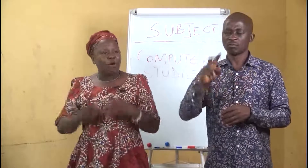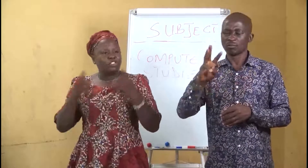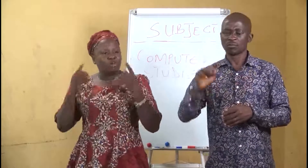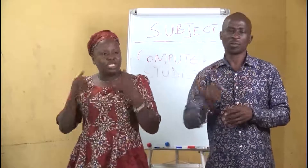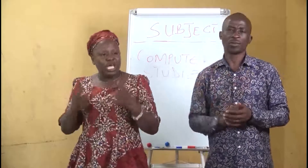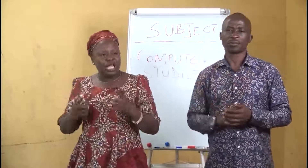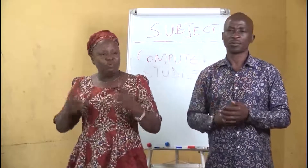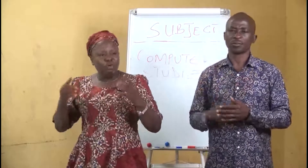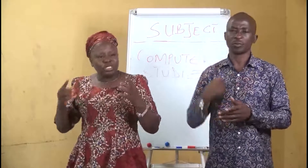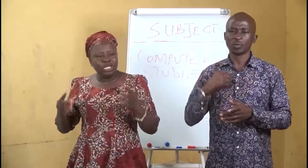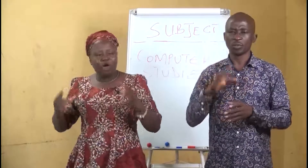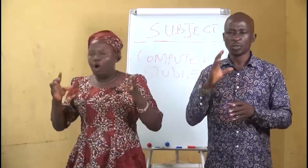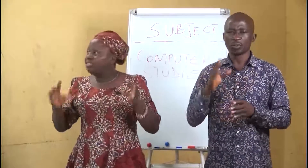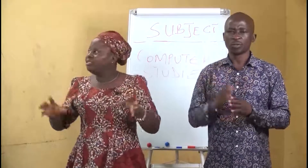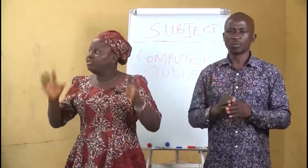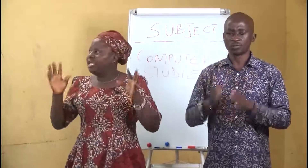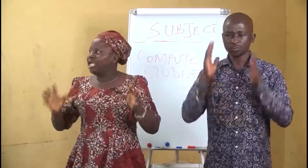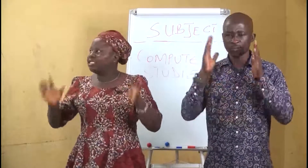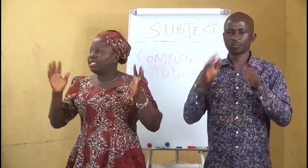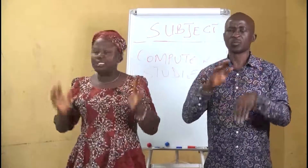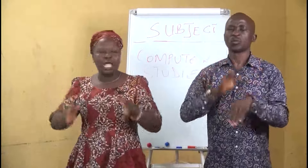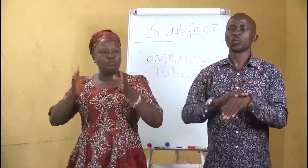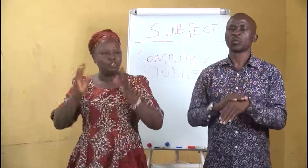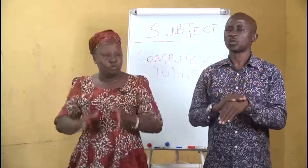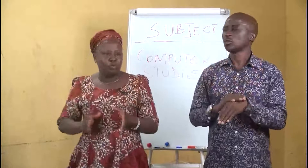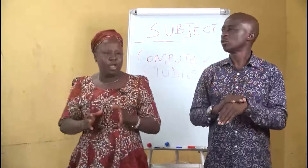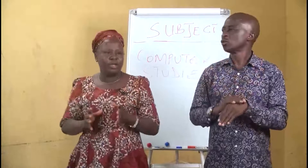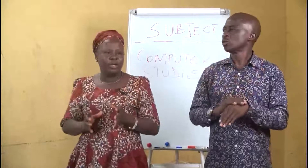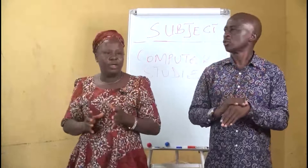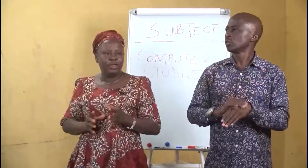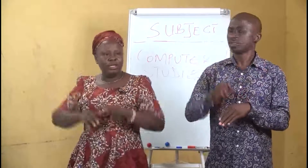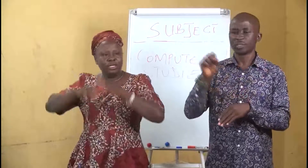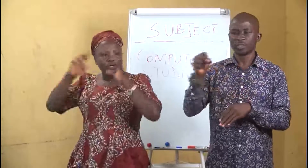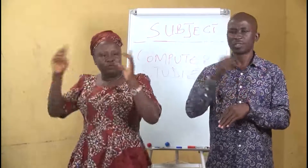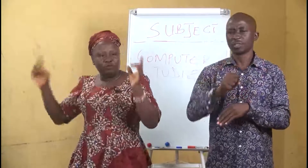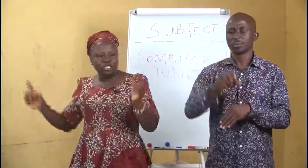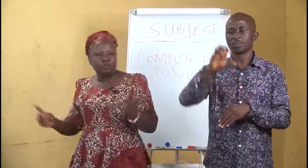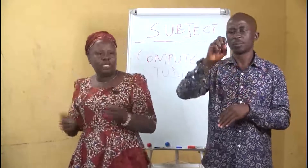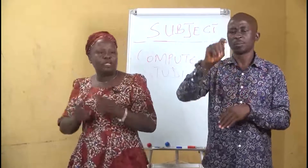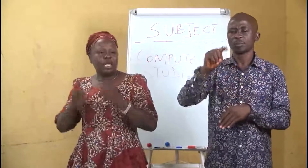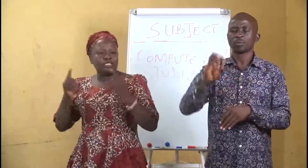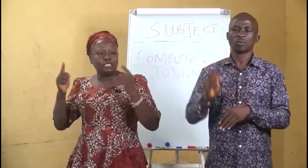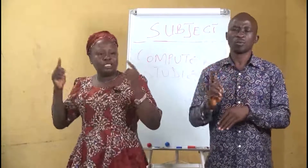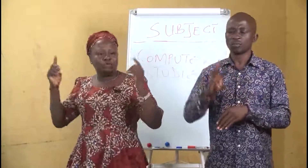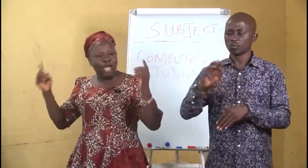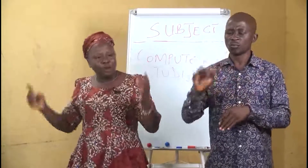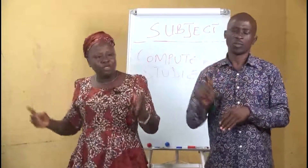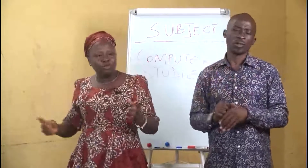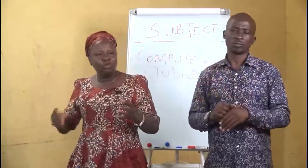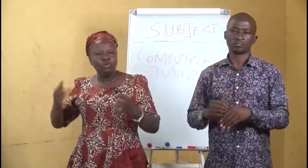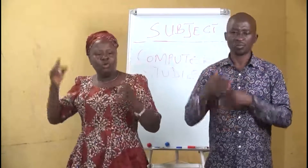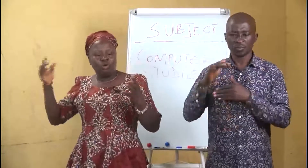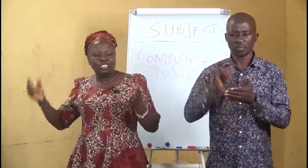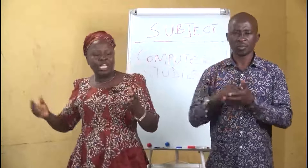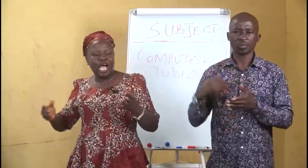We are going to concern mostly on this system software. For the subsequent classes, we are going